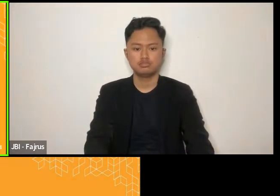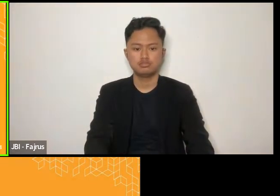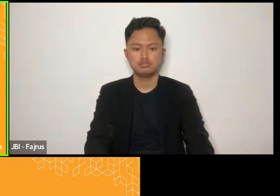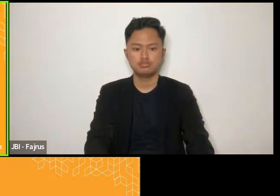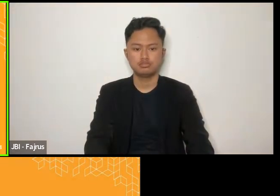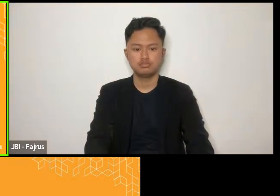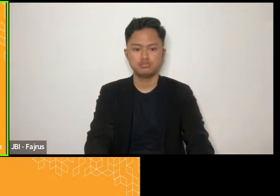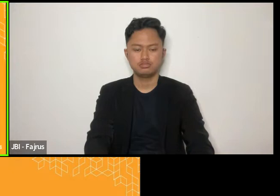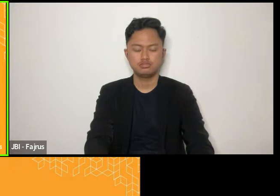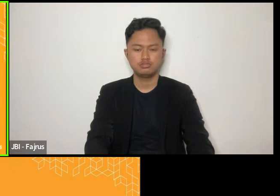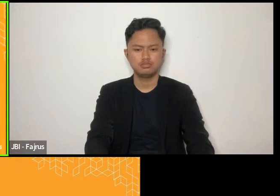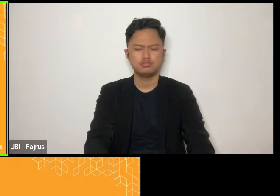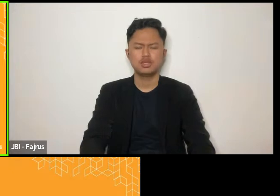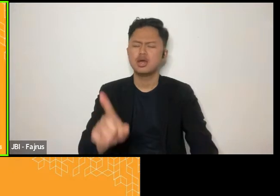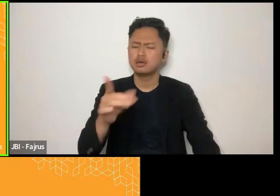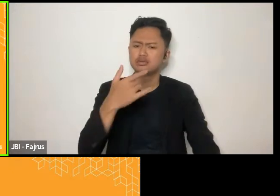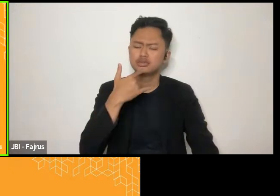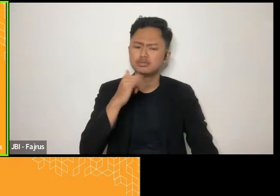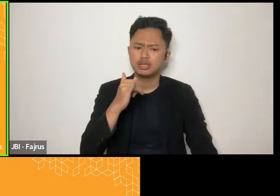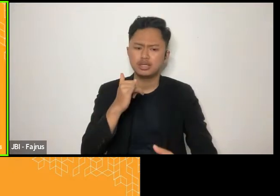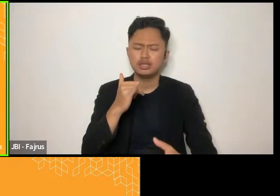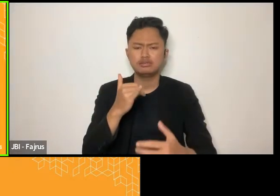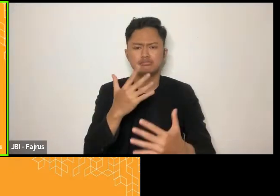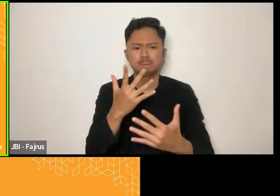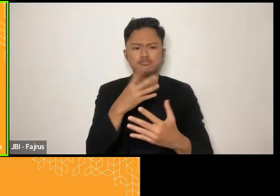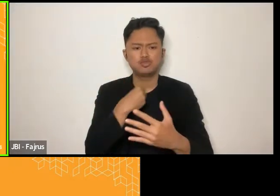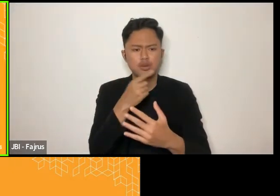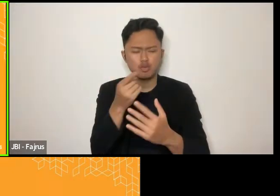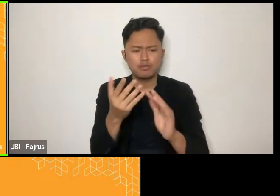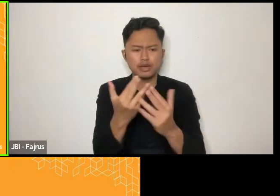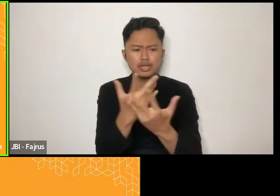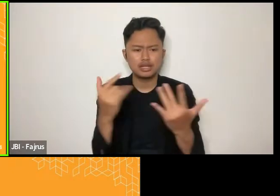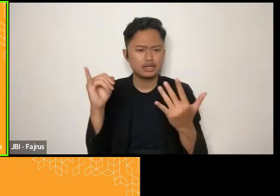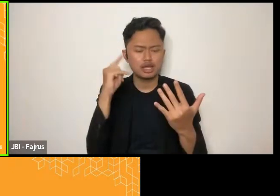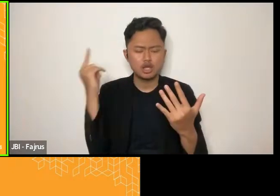Q&A box. It's about your wish for the international community